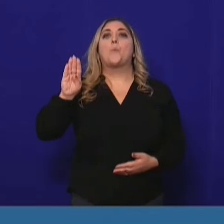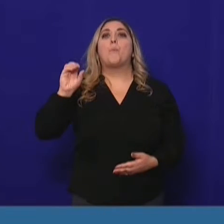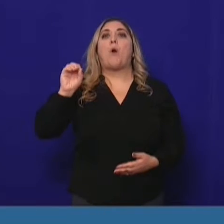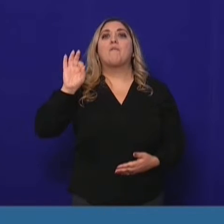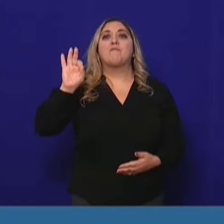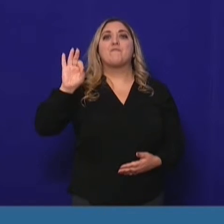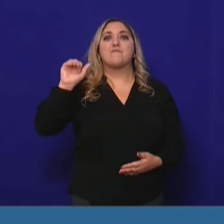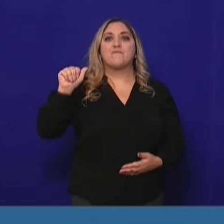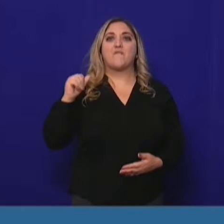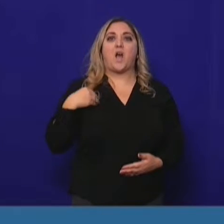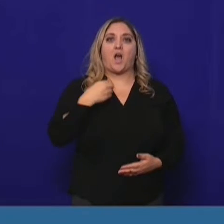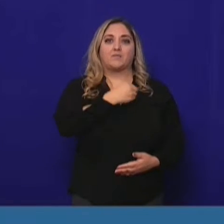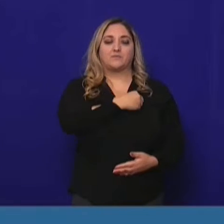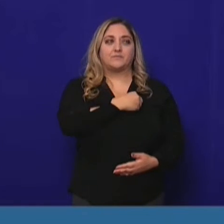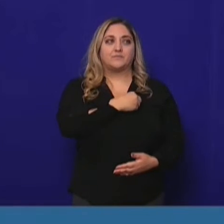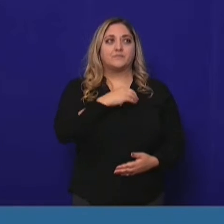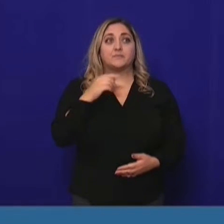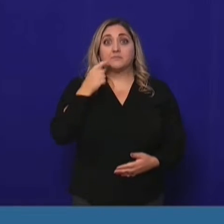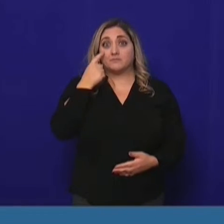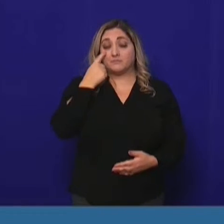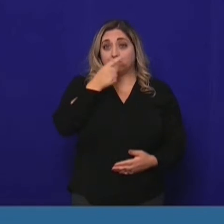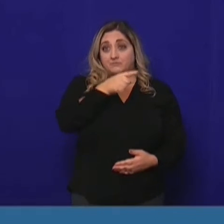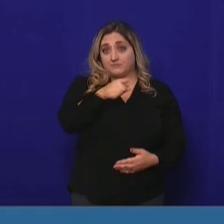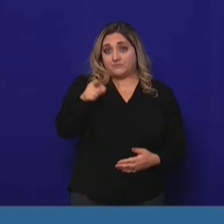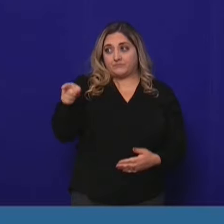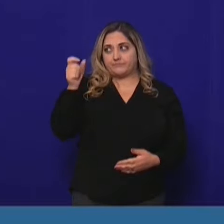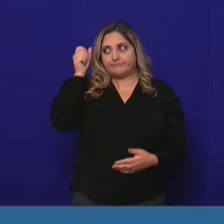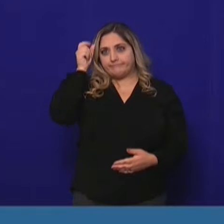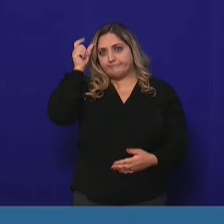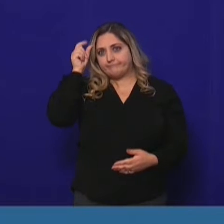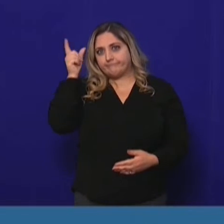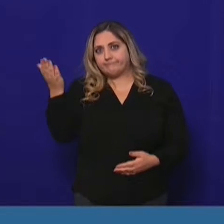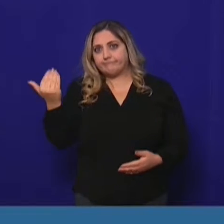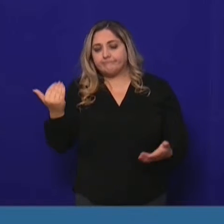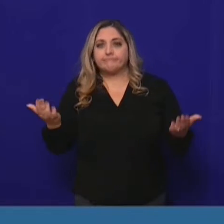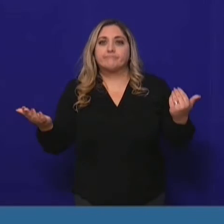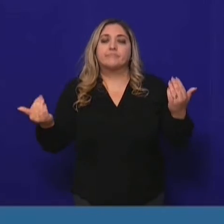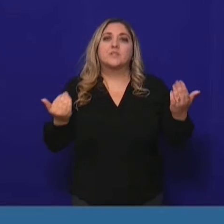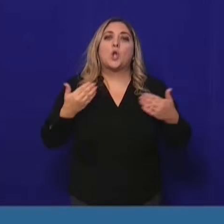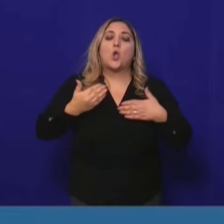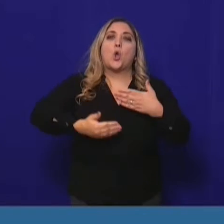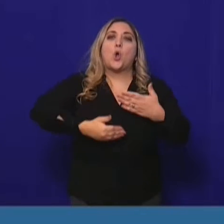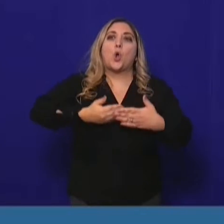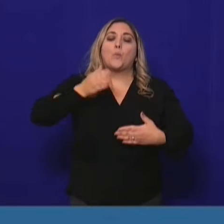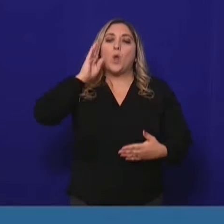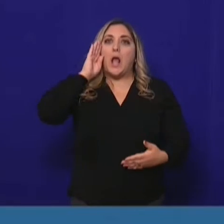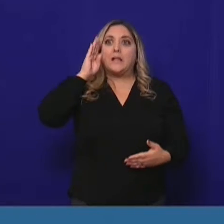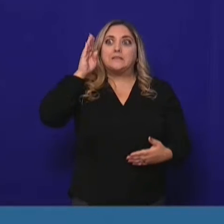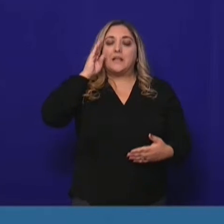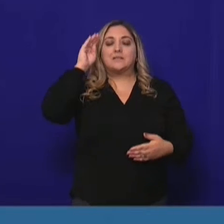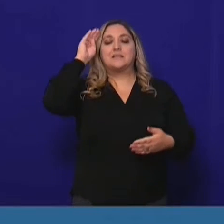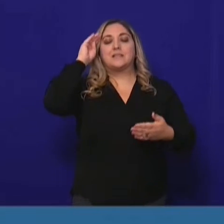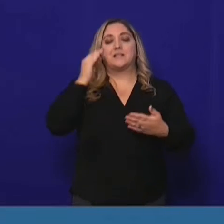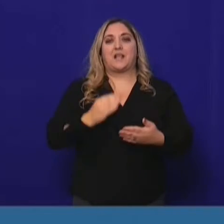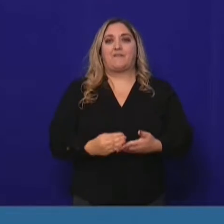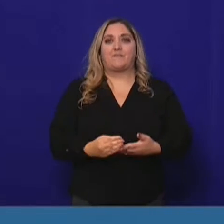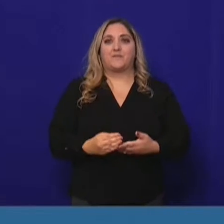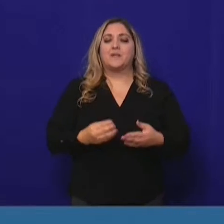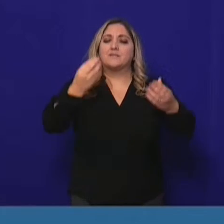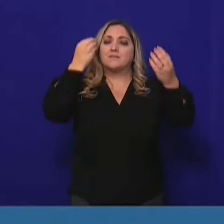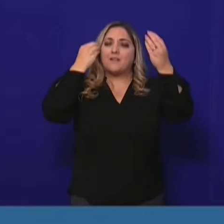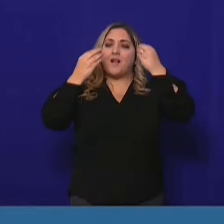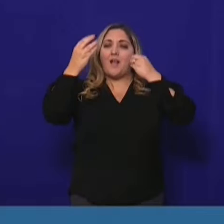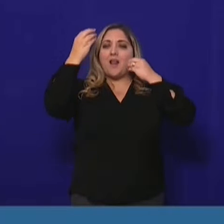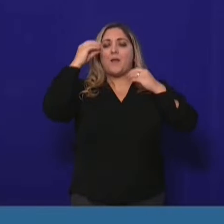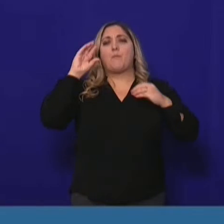Hospital. Nfakkarkom u nappellalkom li rridu nkomplu għaddejjin bil-miżuri ta' prevenzjoni. Tallimna